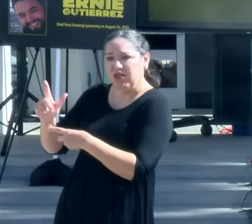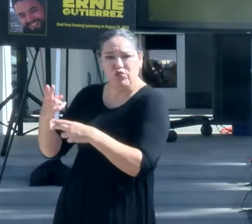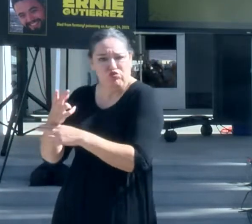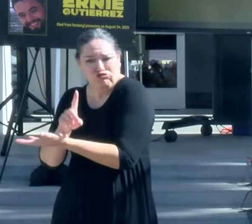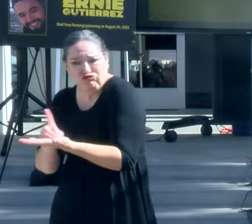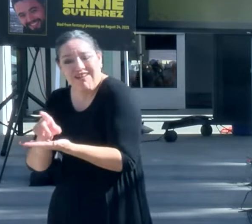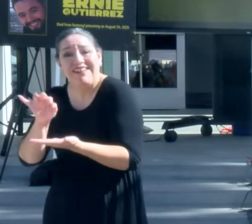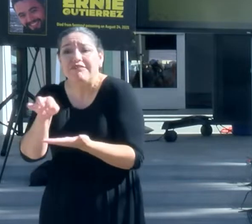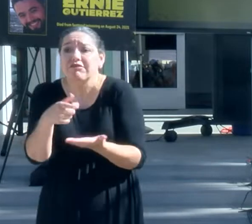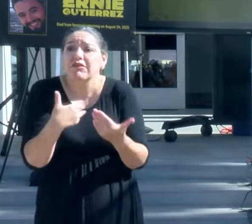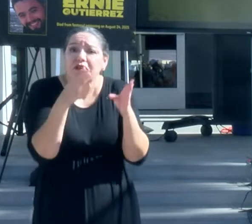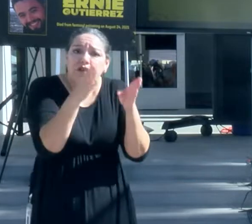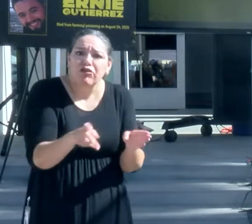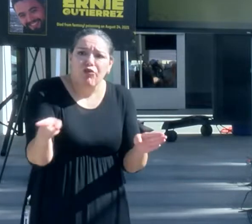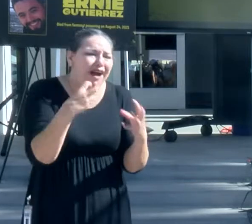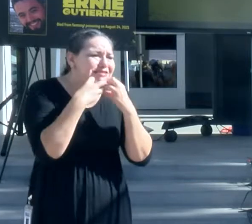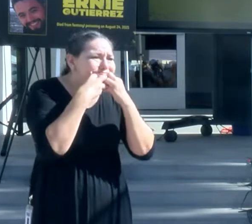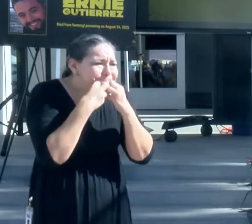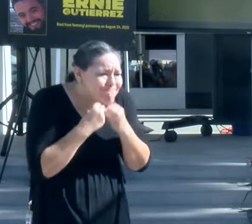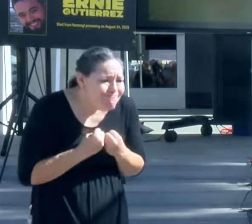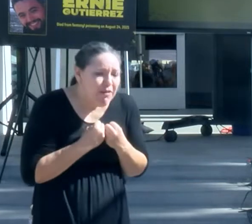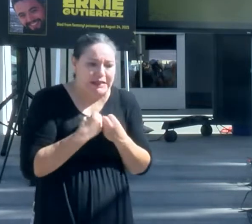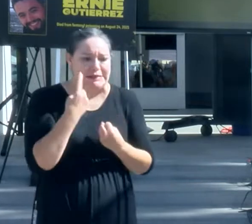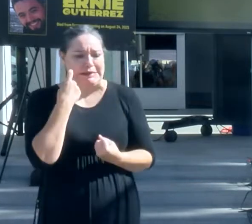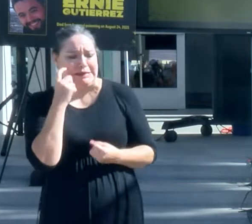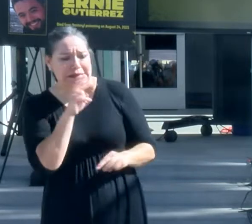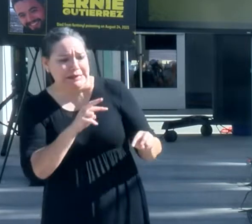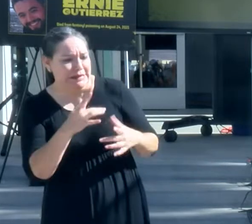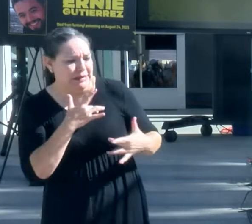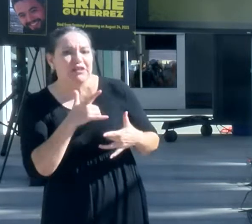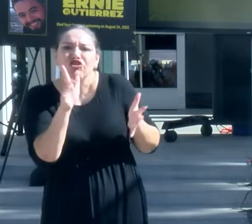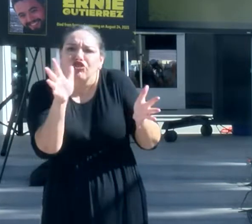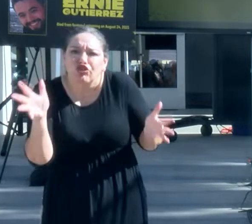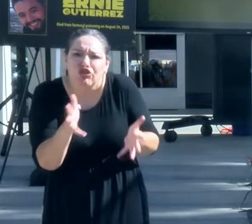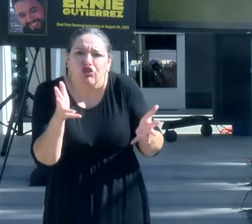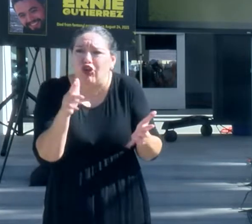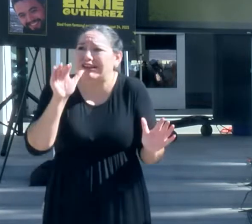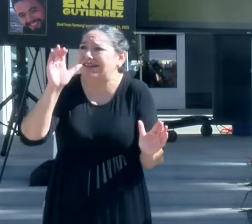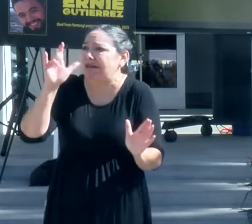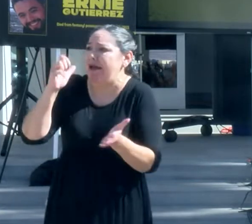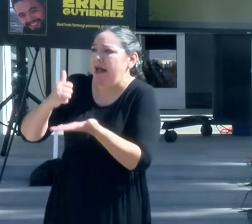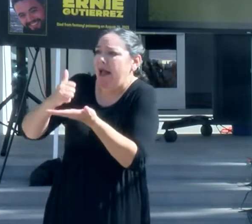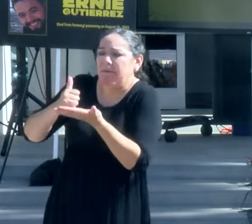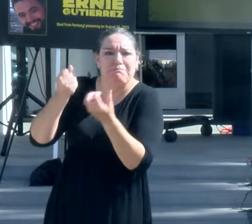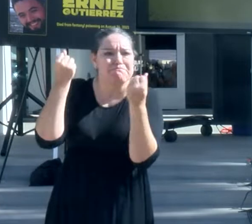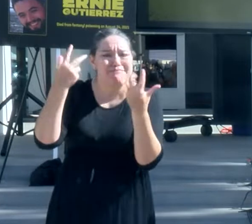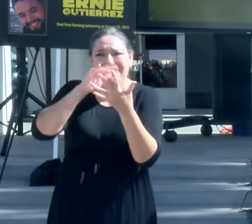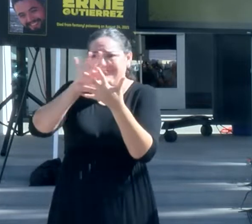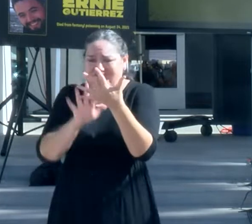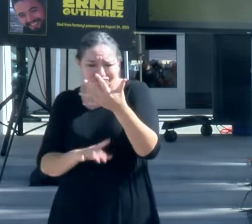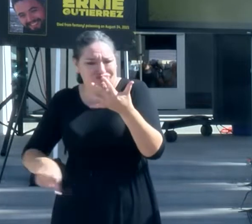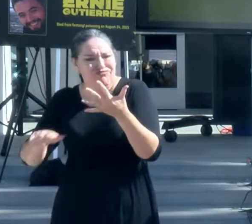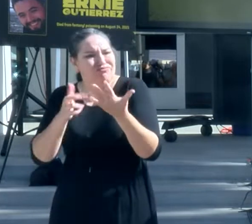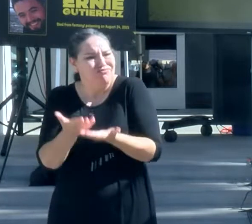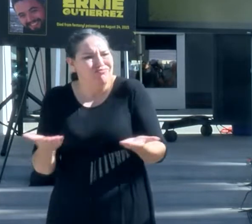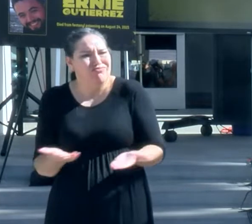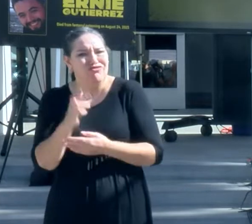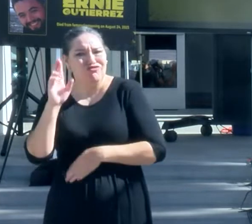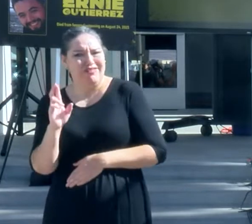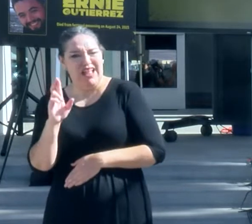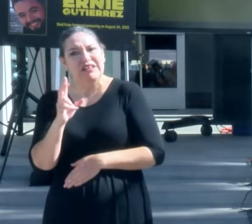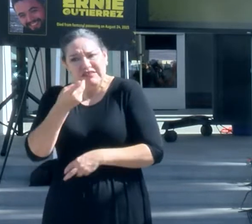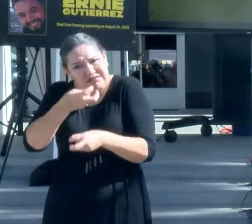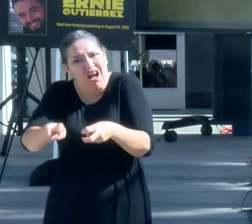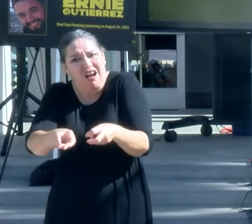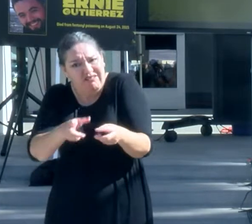you suspect or are concerned about, we encourage you to seek help from one of the many resources in Riverside County. These difficult conversations